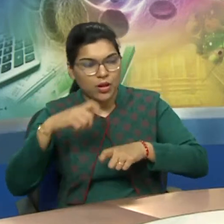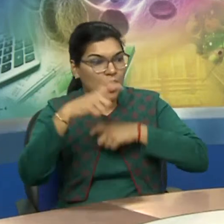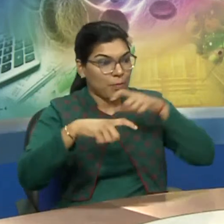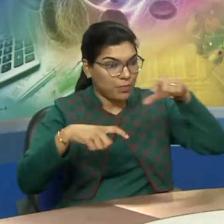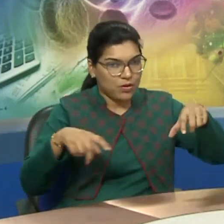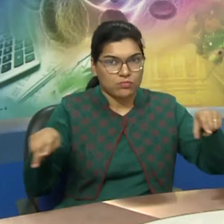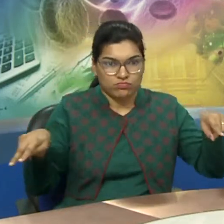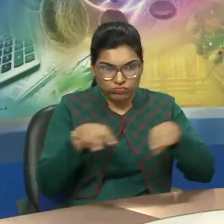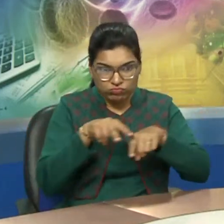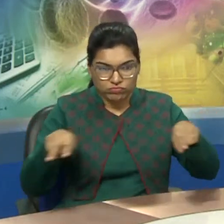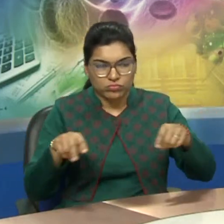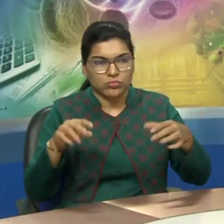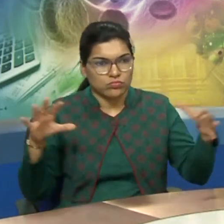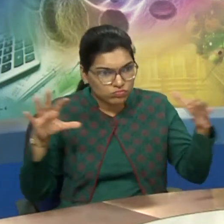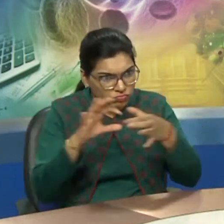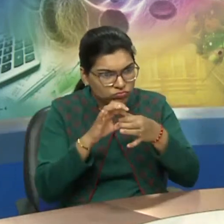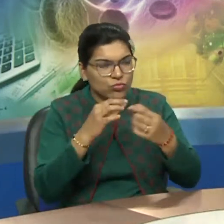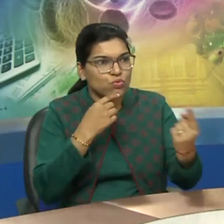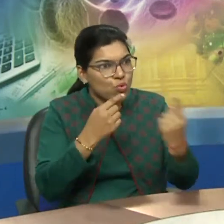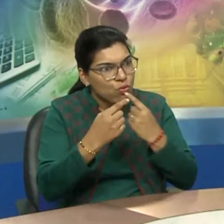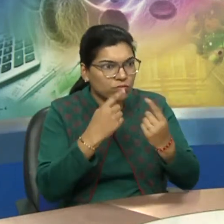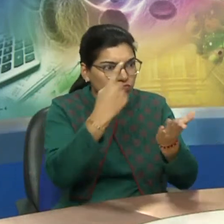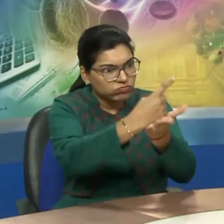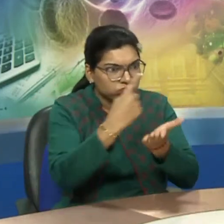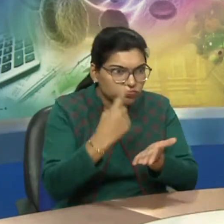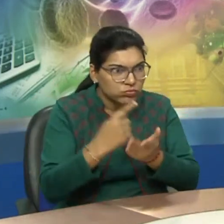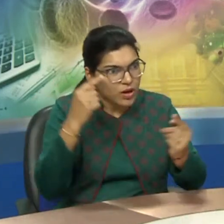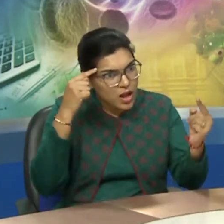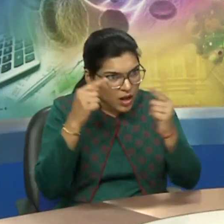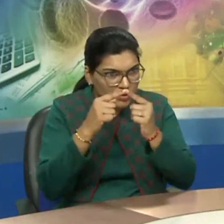Loyalty means to be honest with the person we are dealing with,